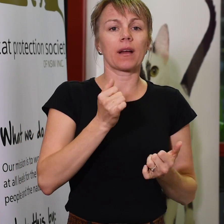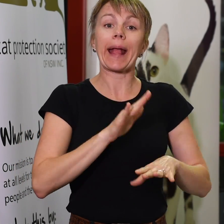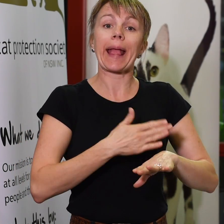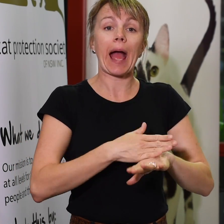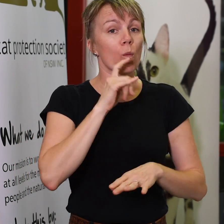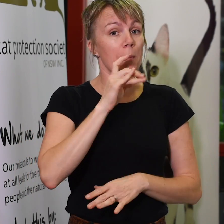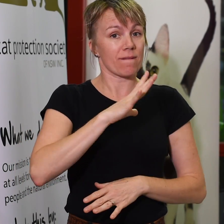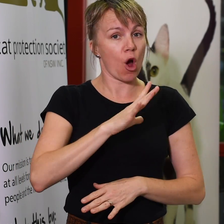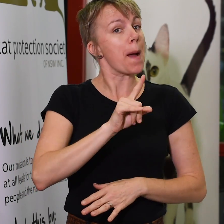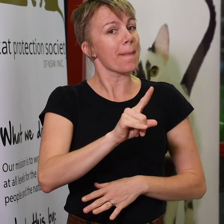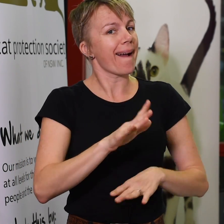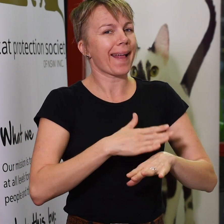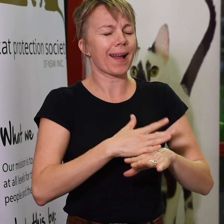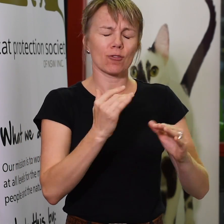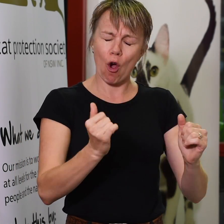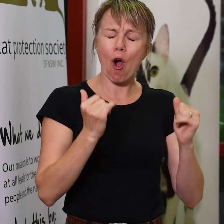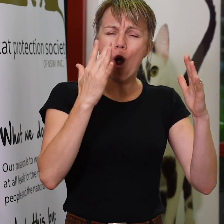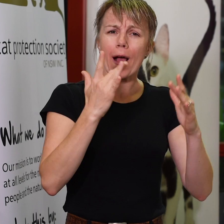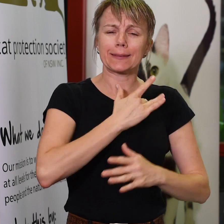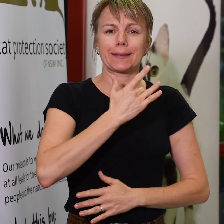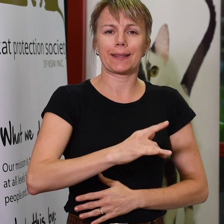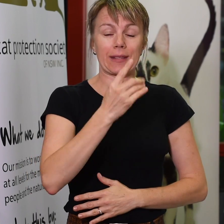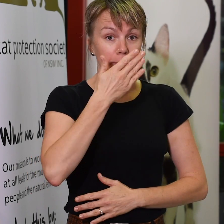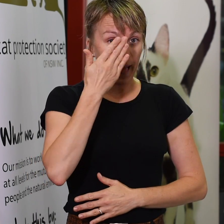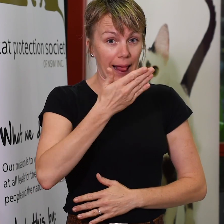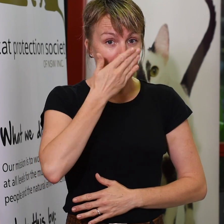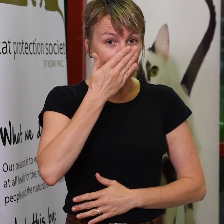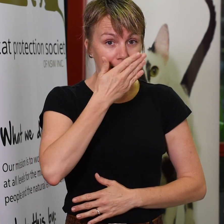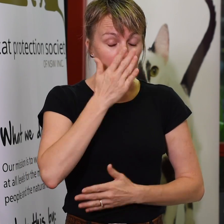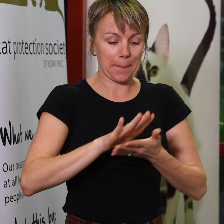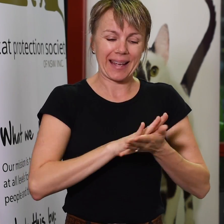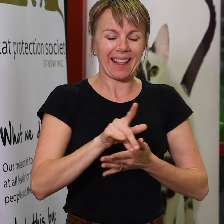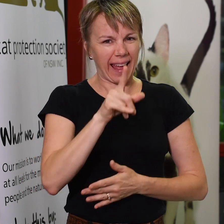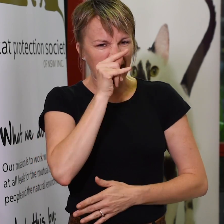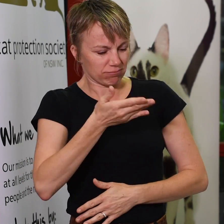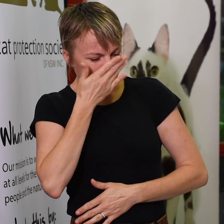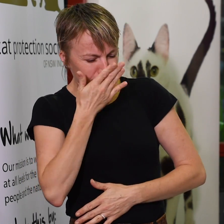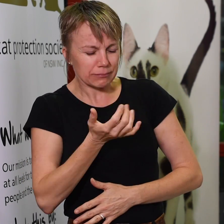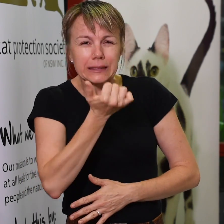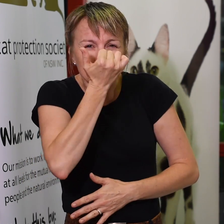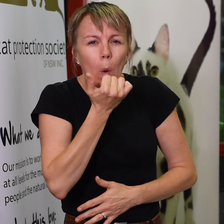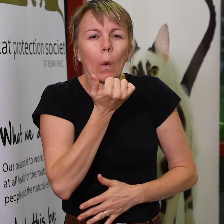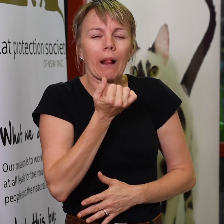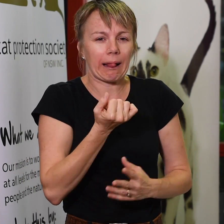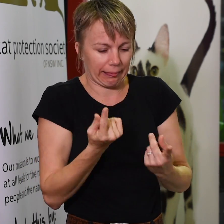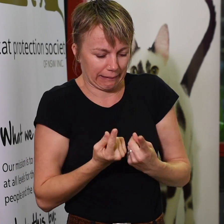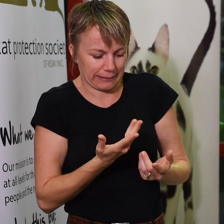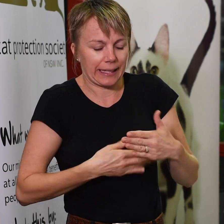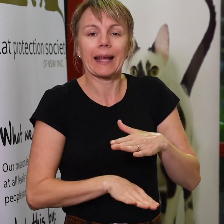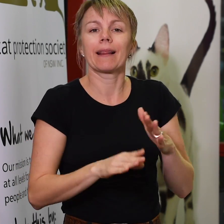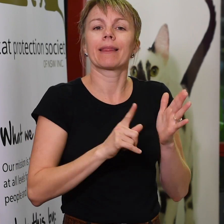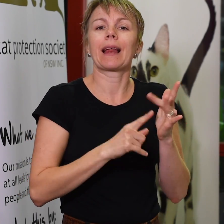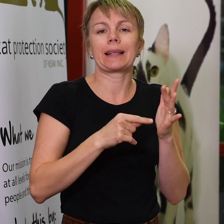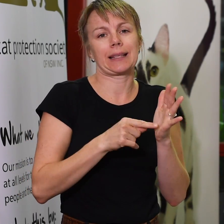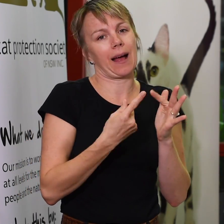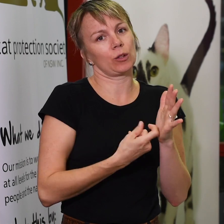really heightened sense of smell, so you need to be changing that kitty litter tray all the time, okay? In the shelter, every time